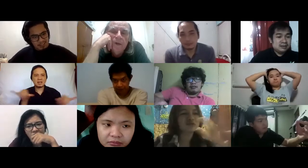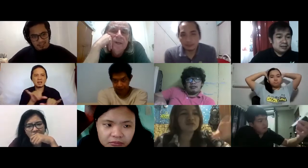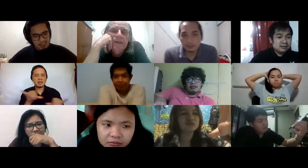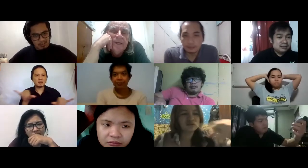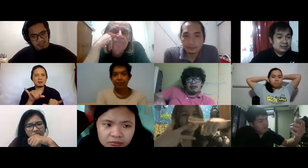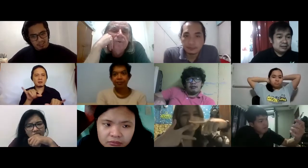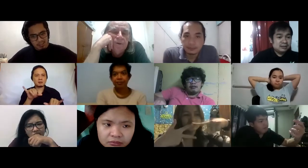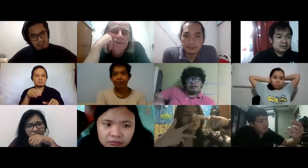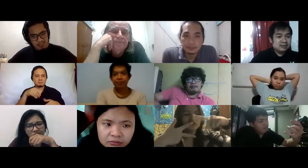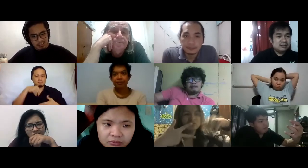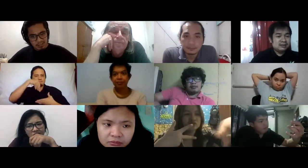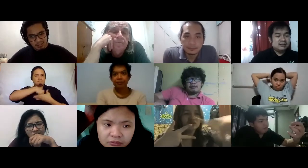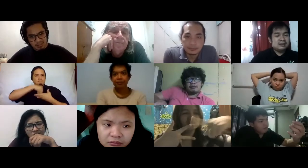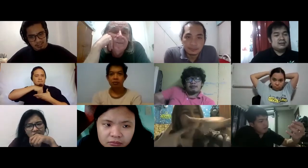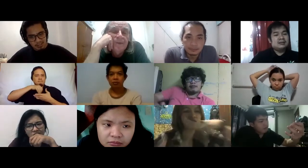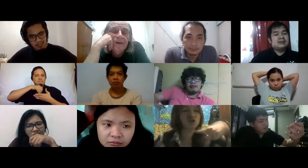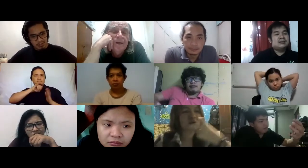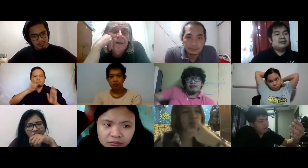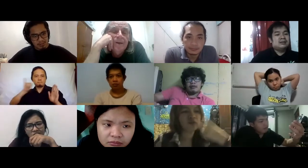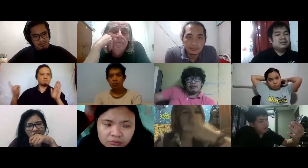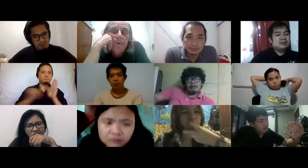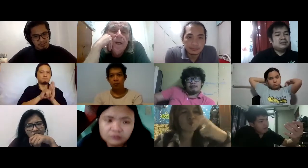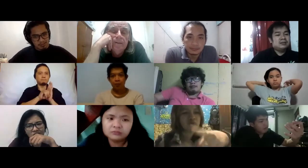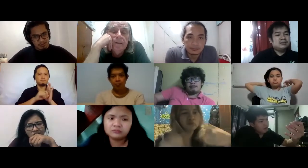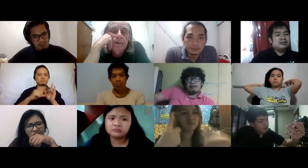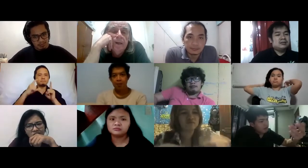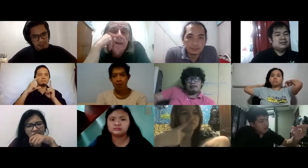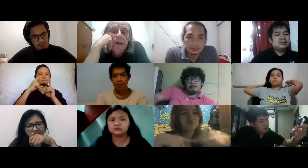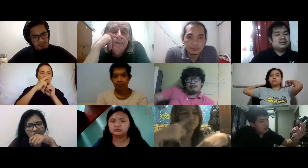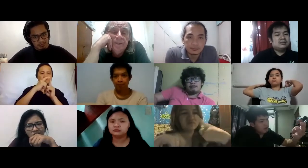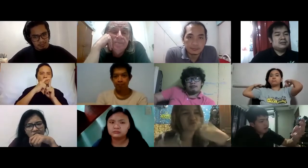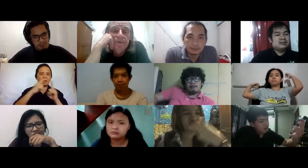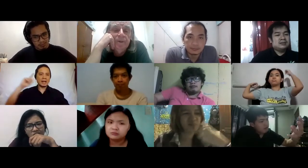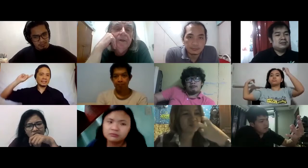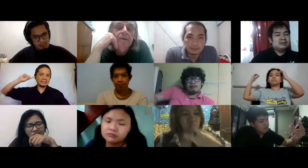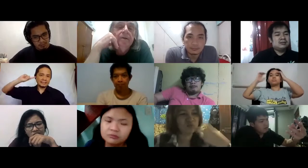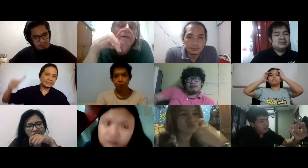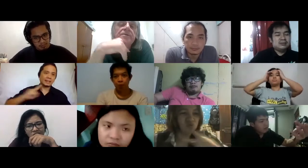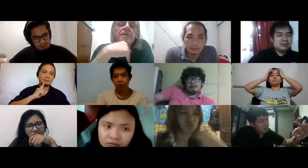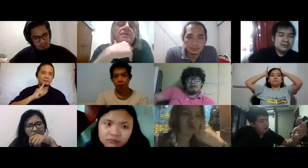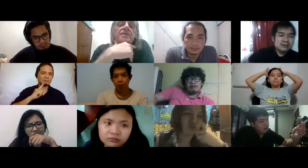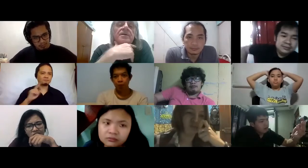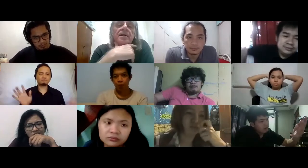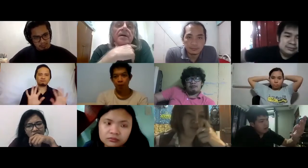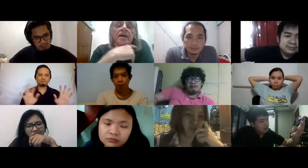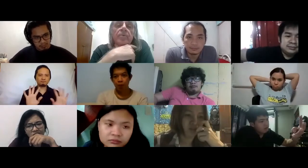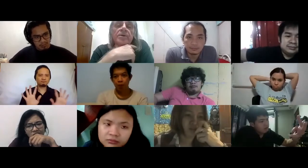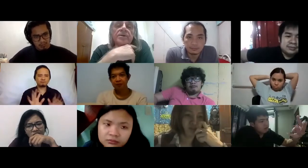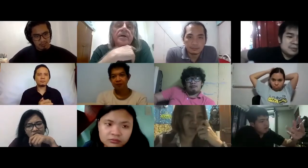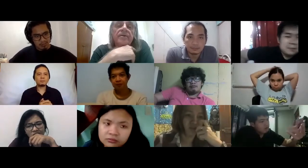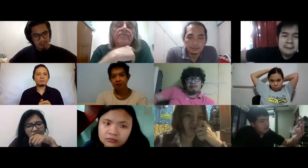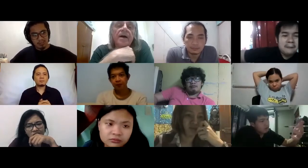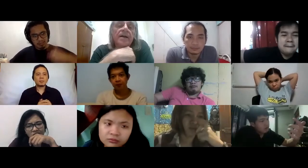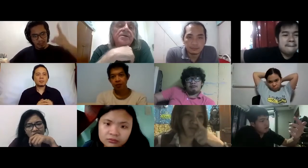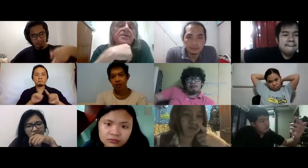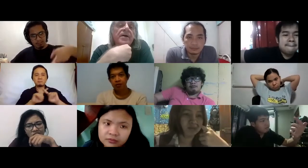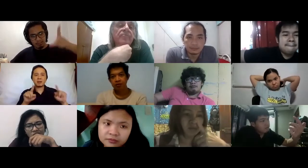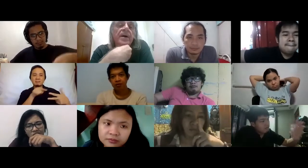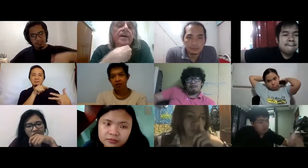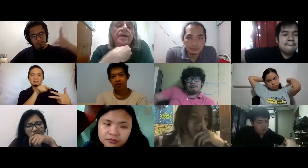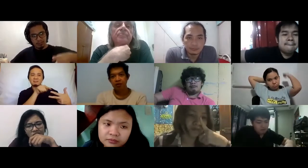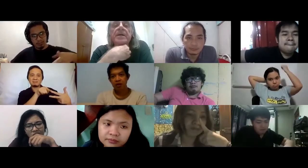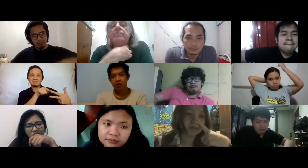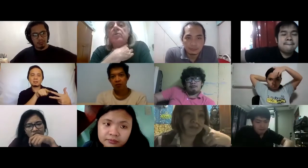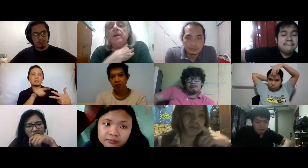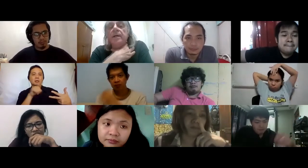really, really deaf person. But in this particular instance, he was identified as deaf